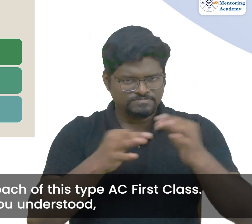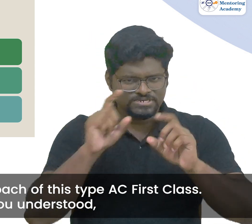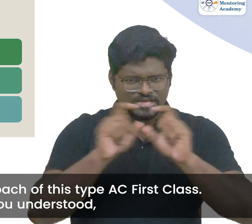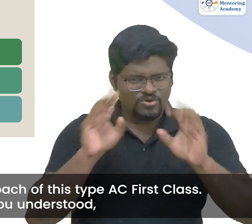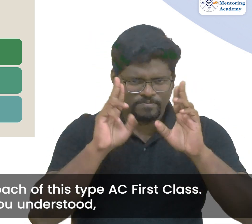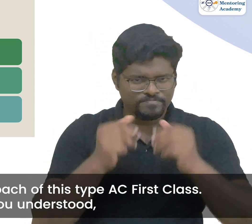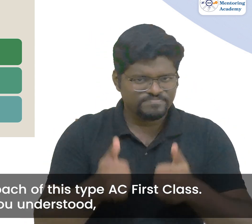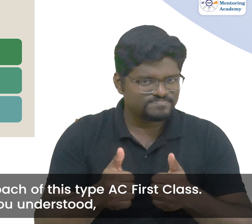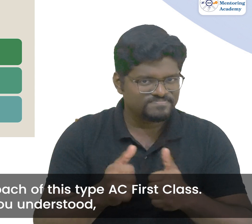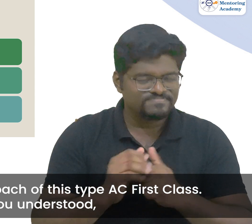Hope you understood.